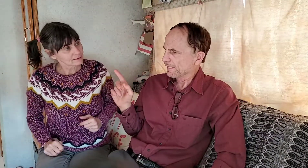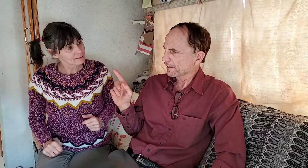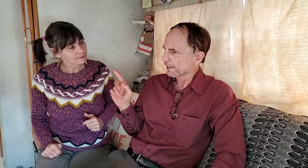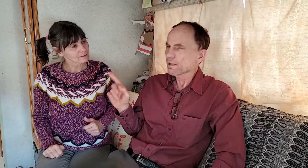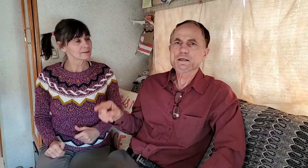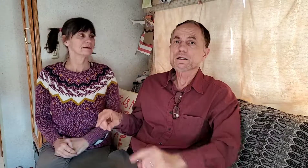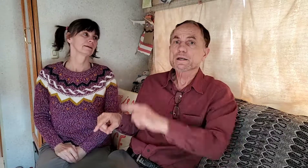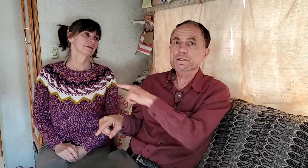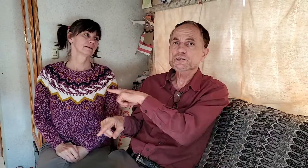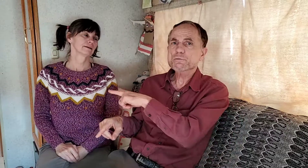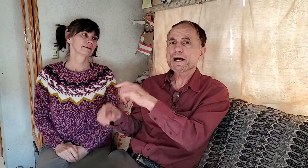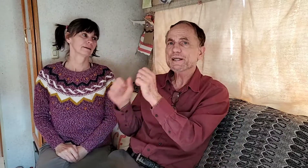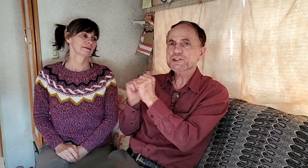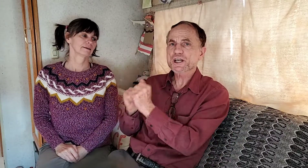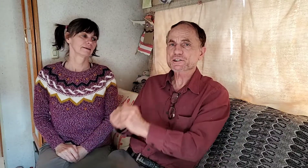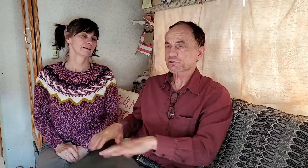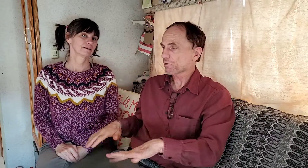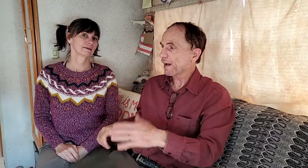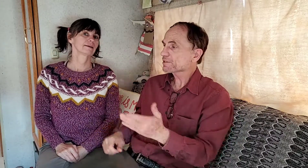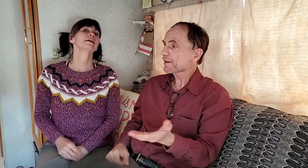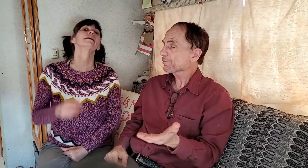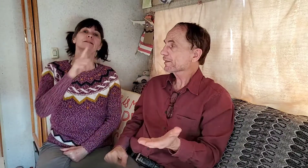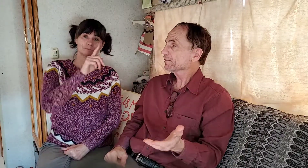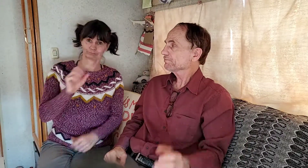Hey, did you by any chance drop something?